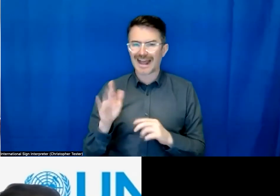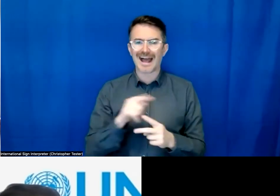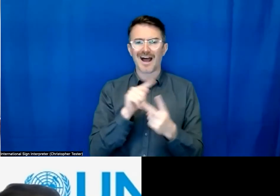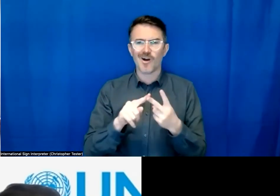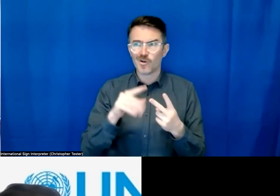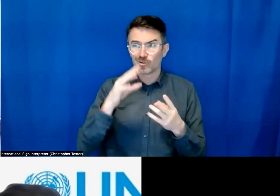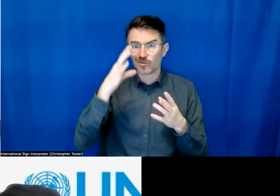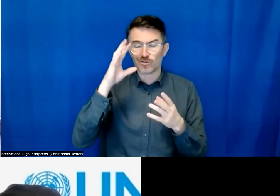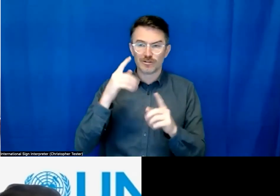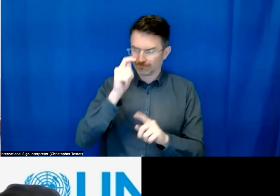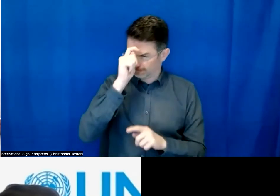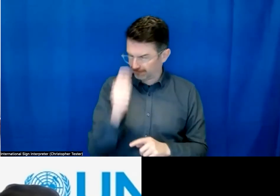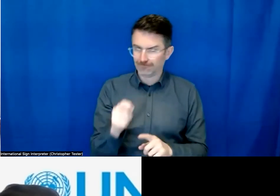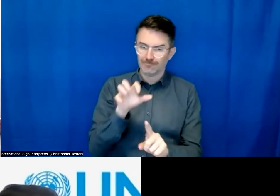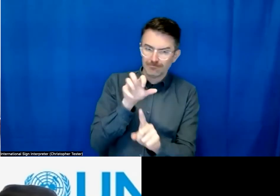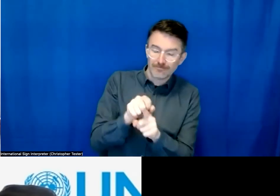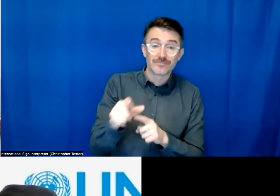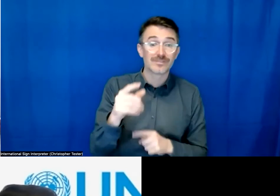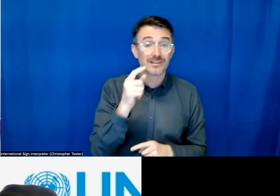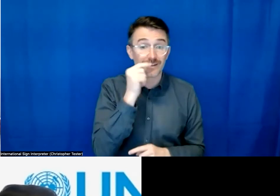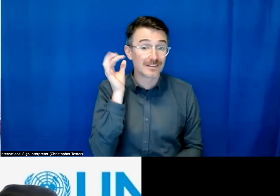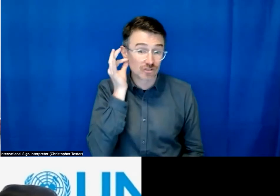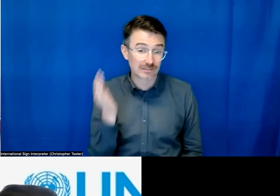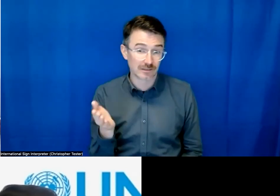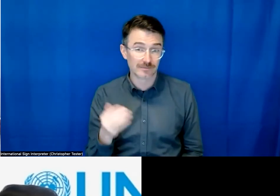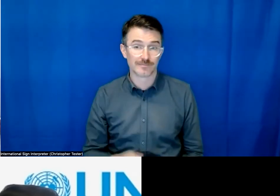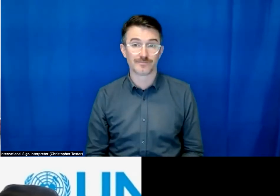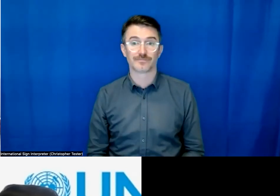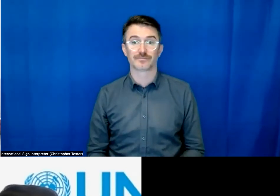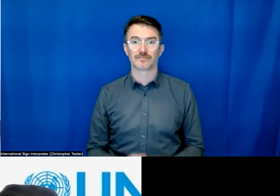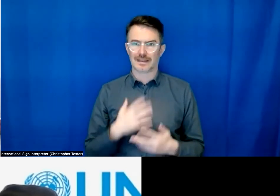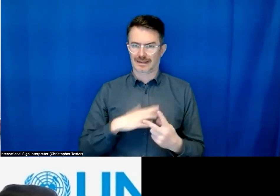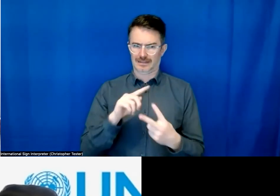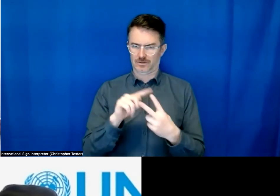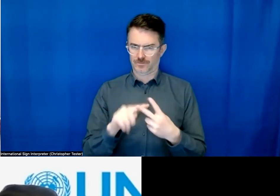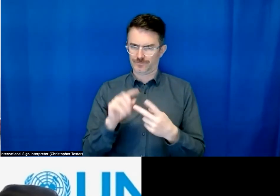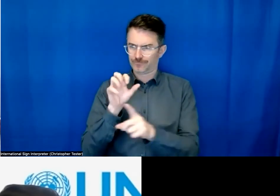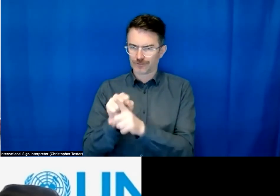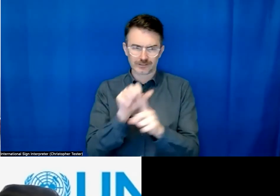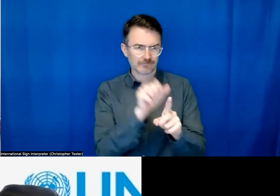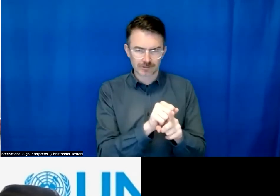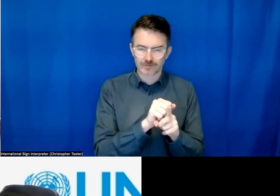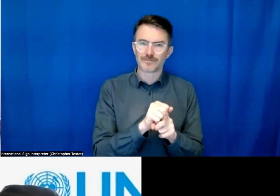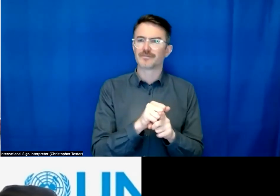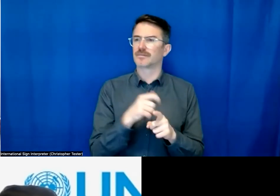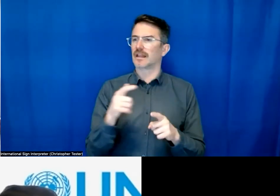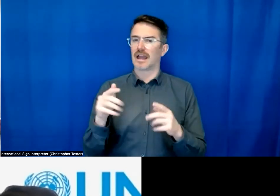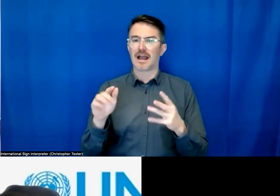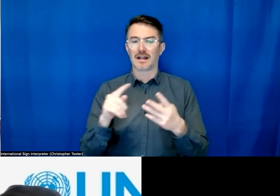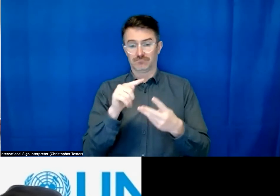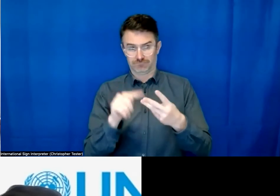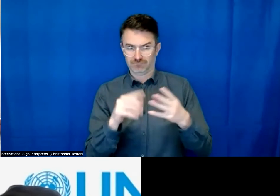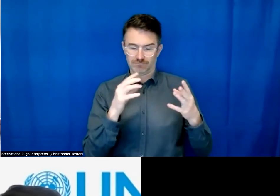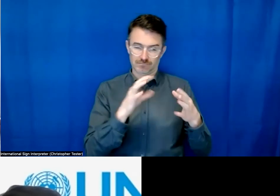key priority for our work. And third, now we are looking at increasingly more OPD and CSO consultations.